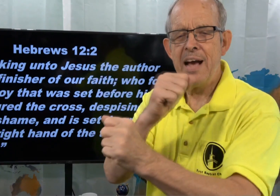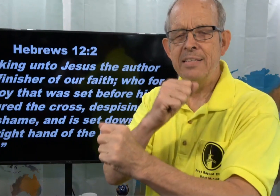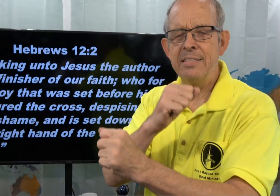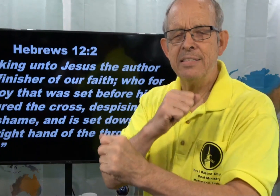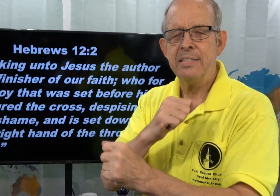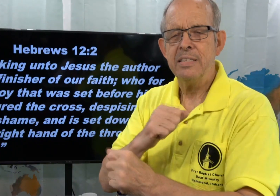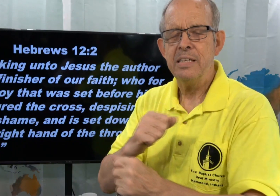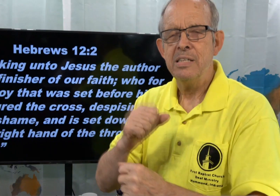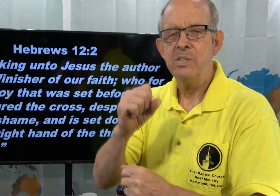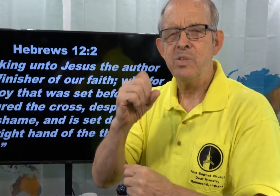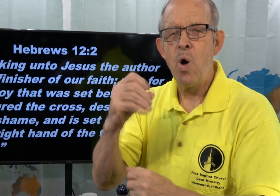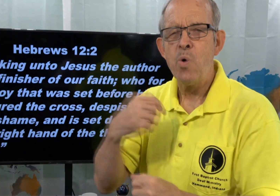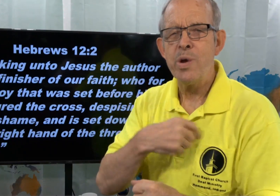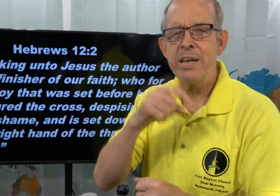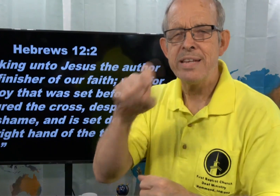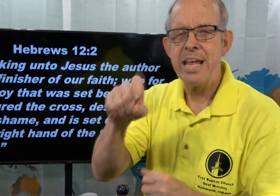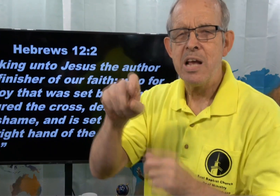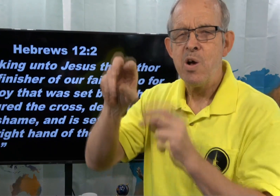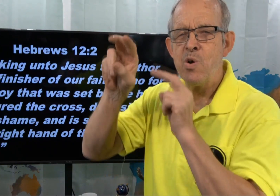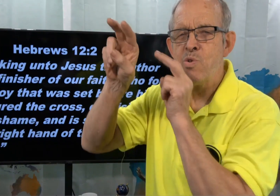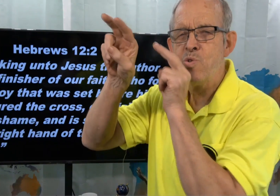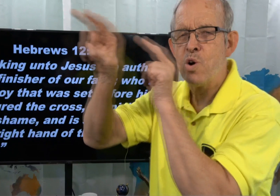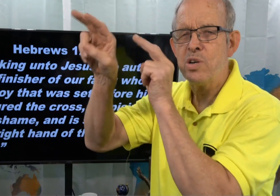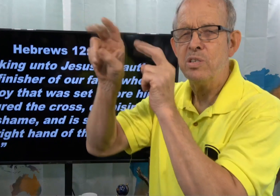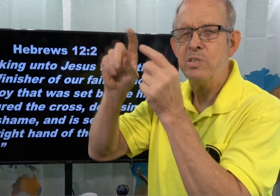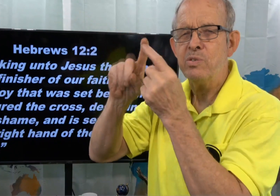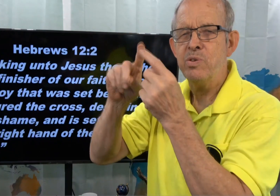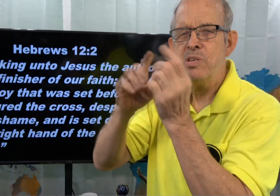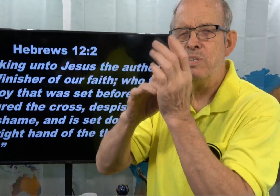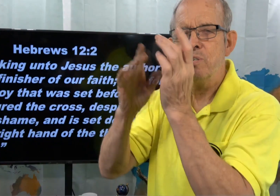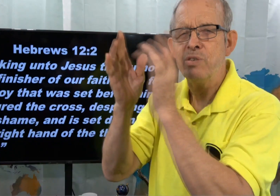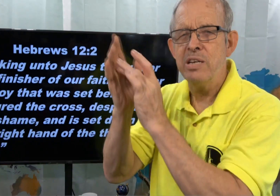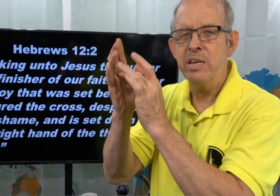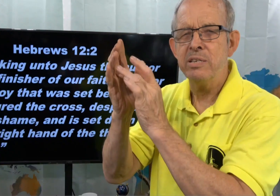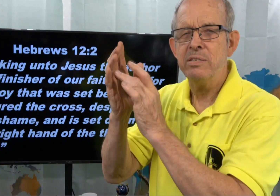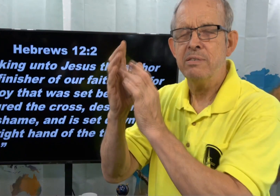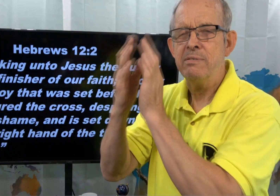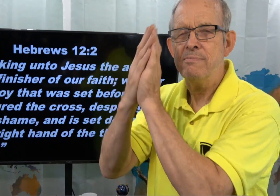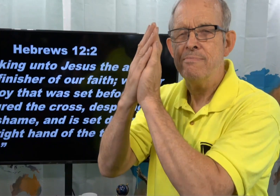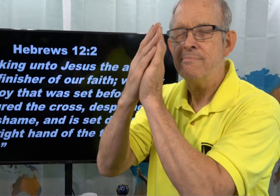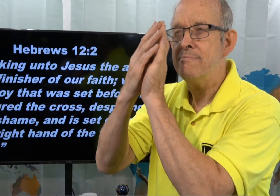Yes. So we need look to Jesus.